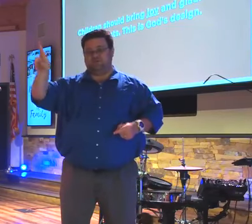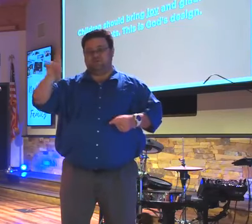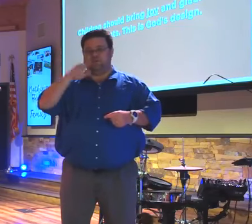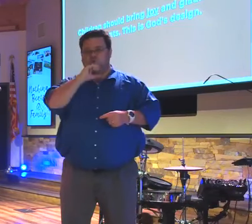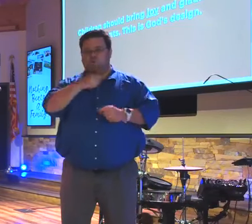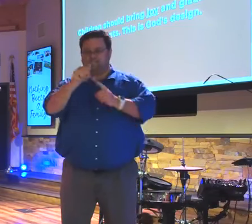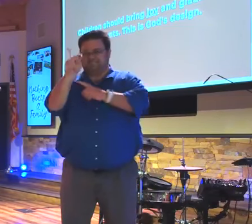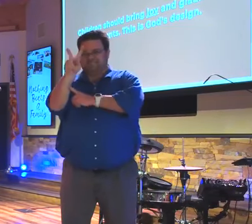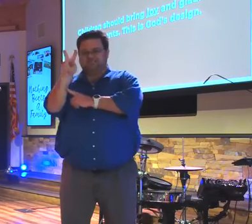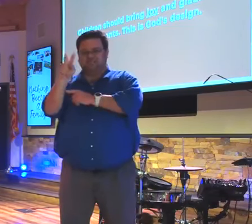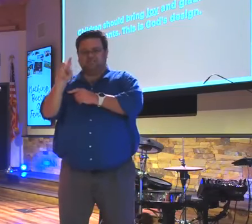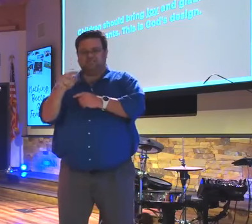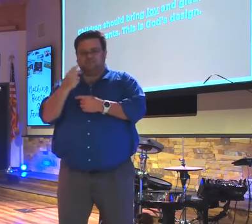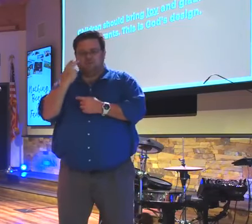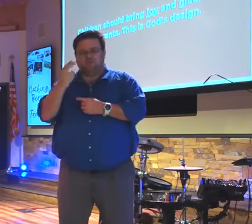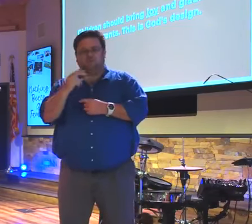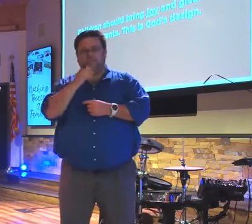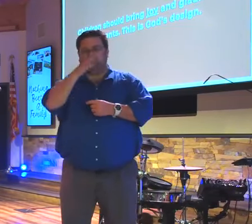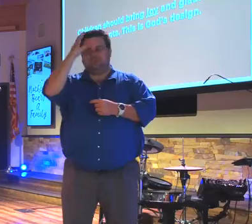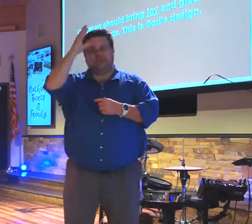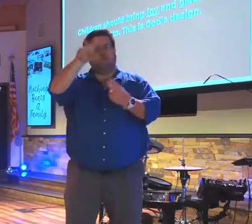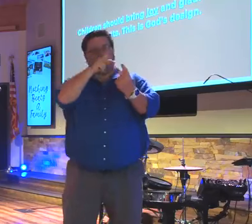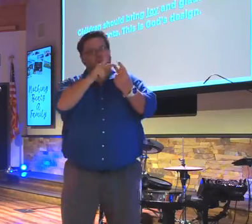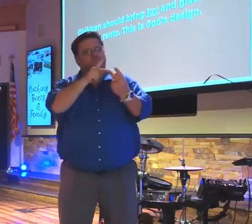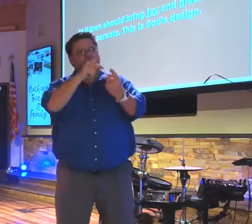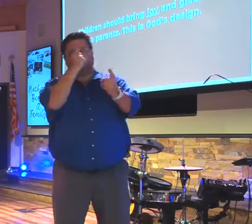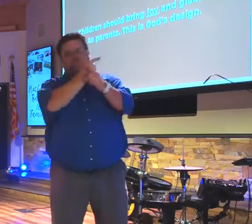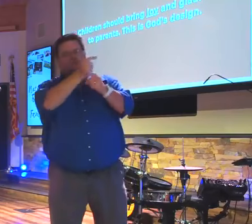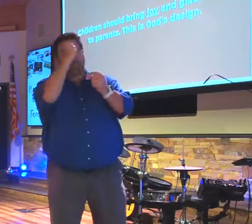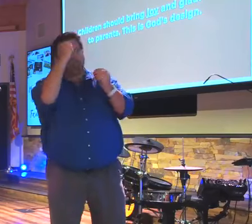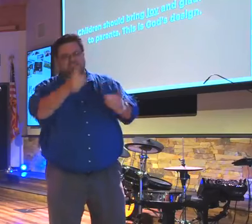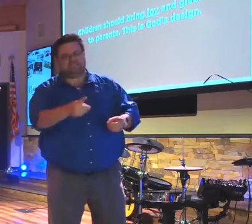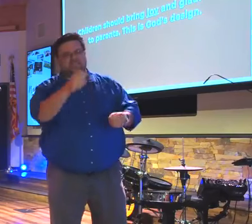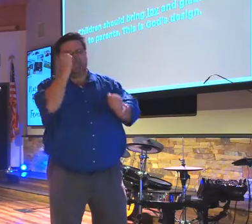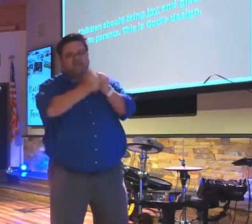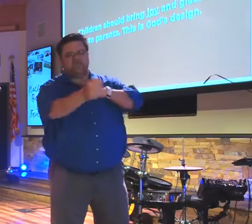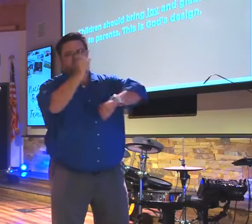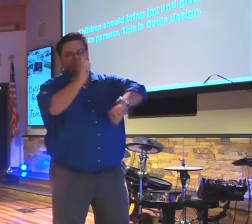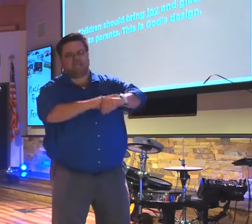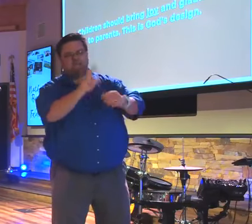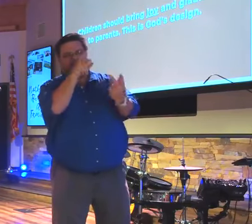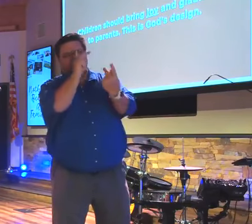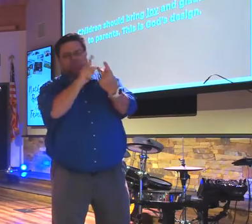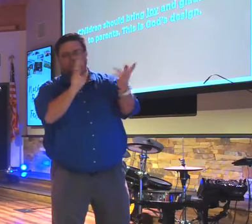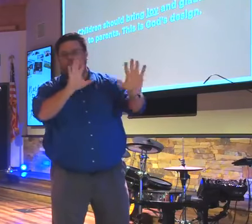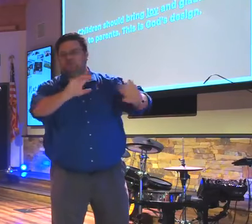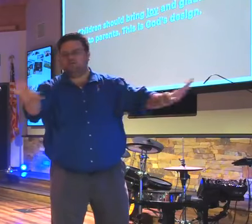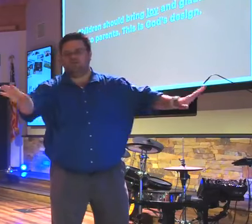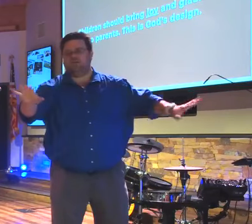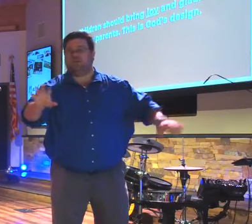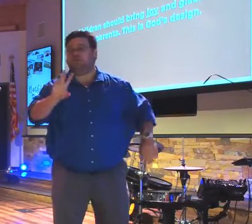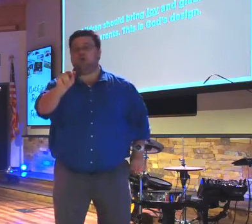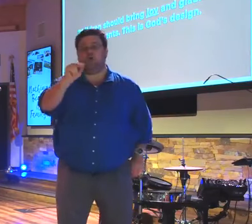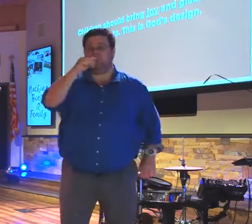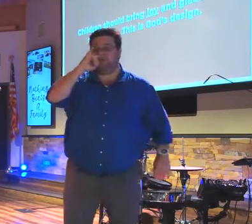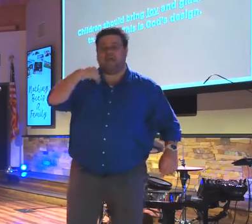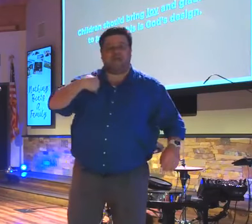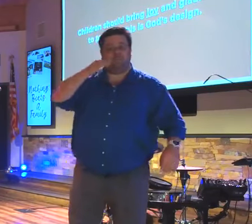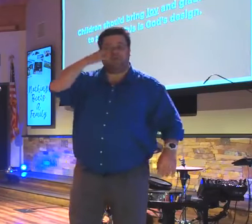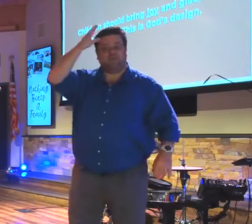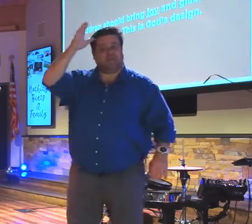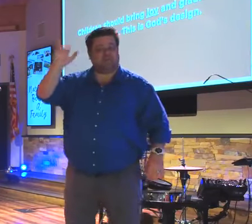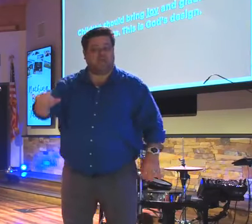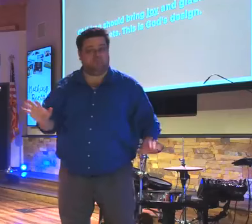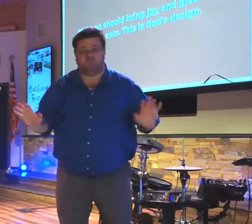right thing and make the right call and make the right decision every single time. No kid has parents like that. There